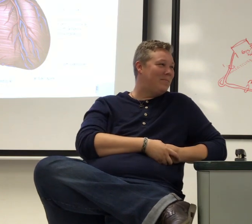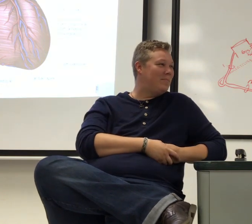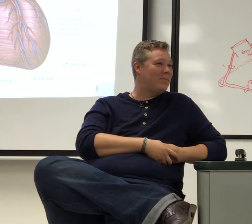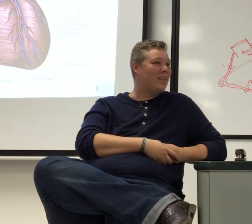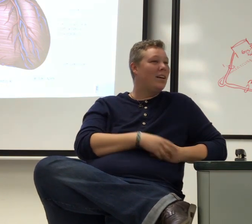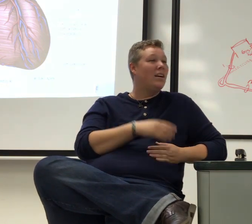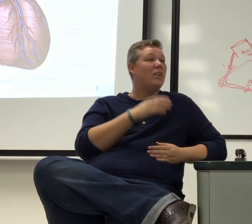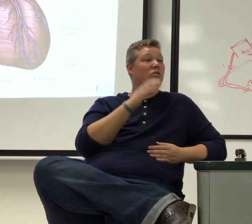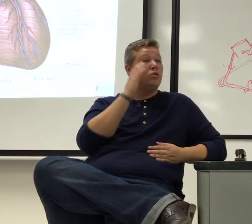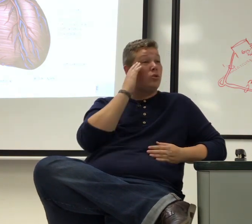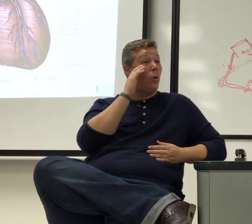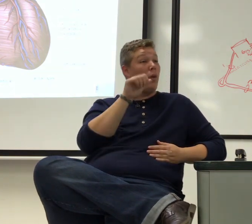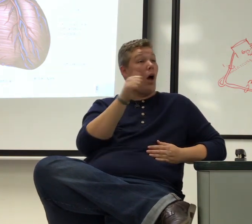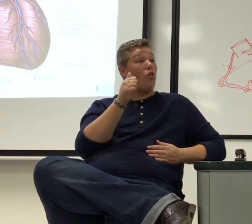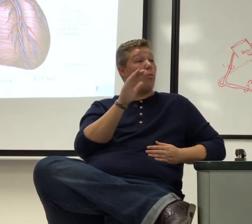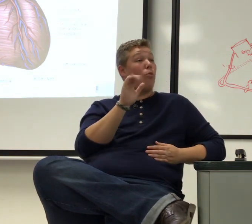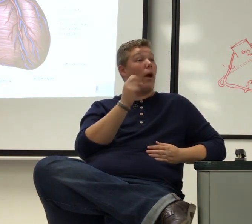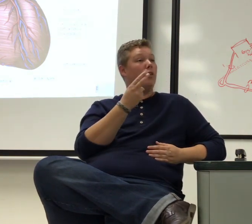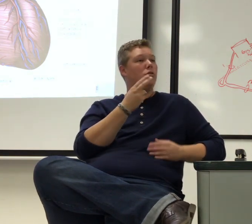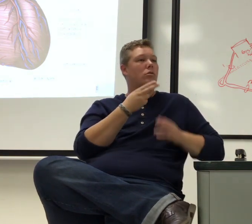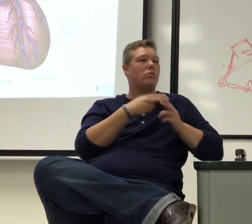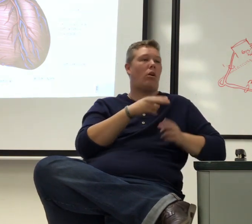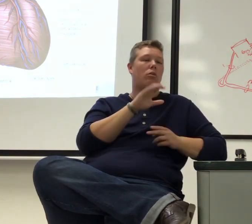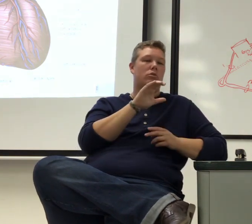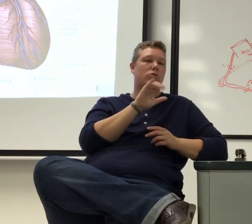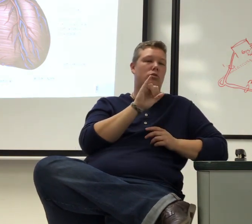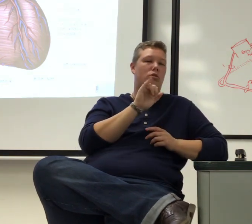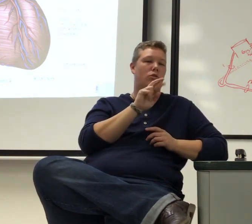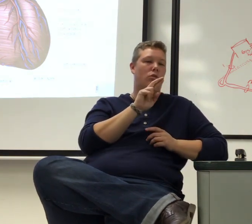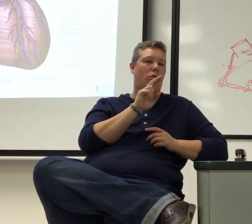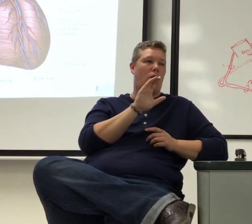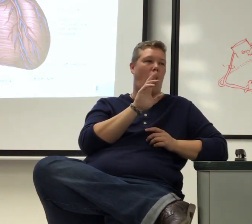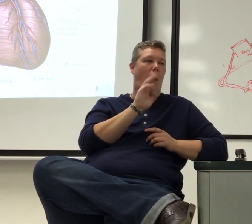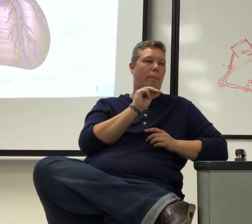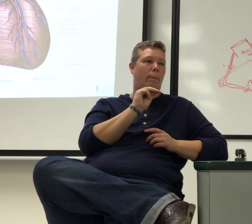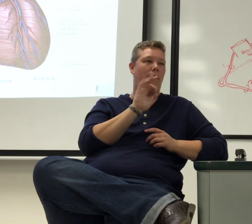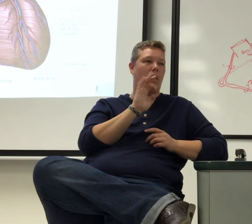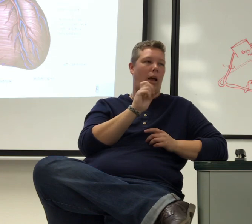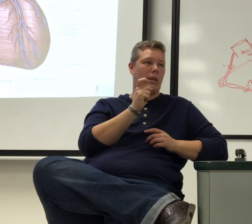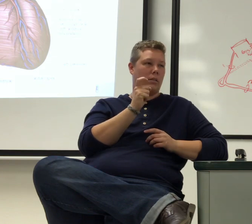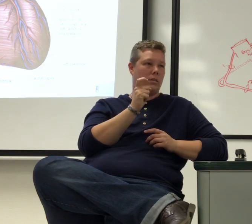Just know the other branch, circumflex branch.